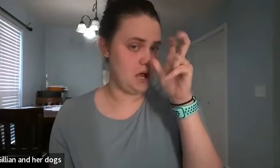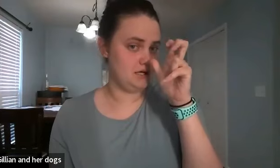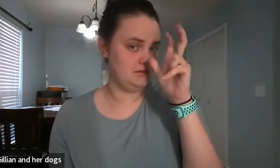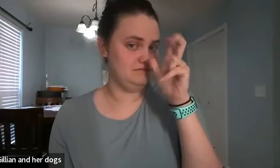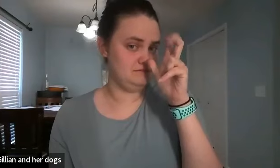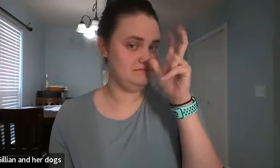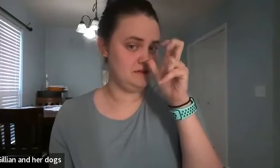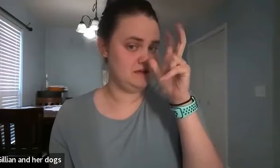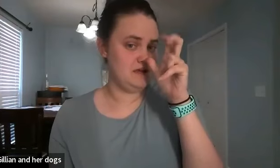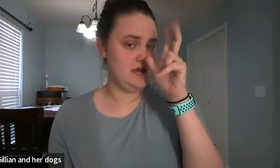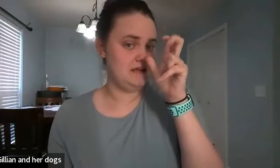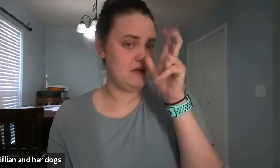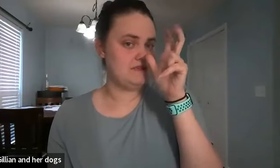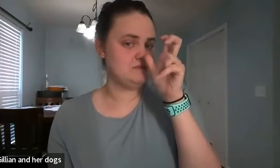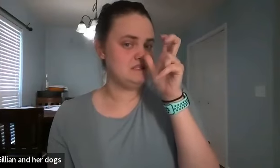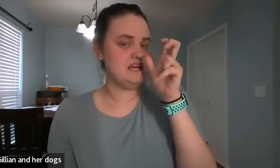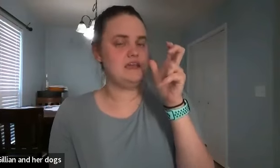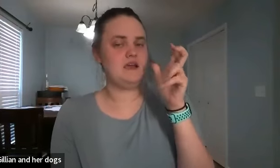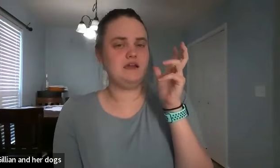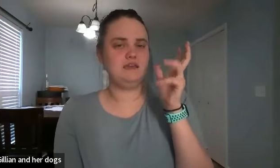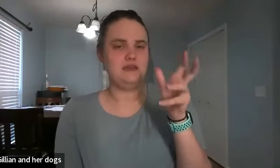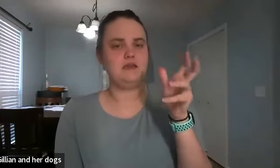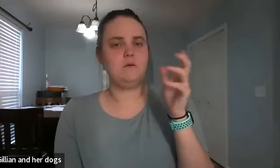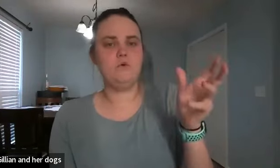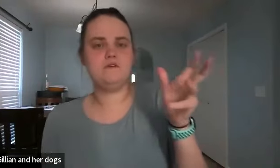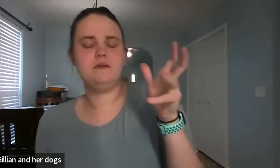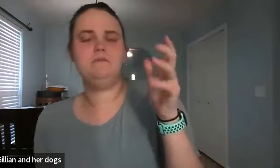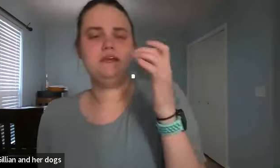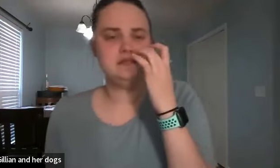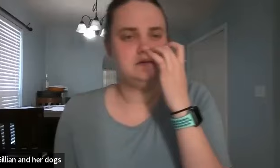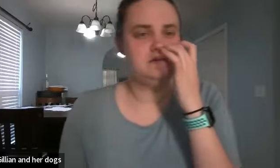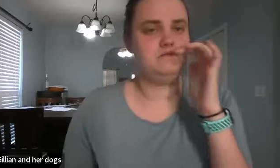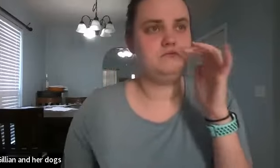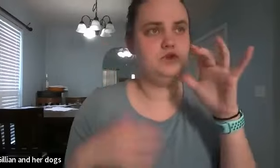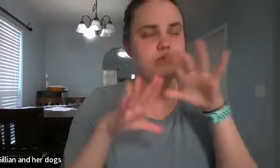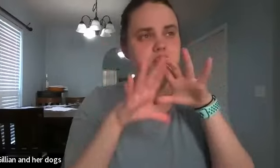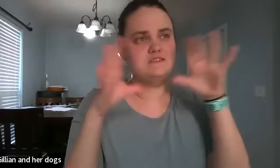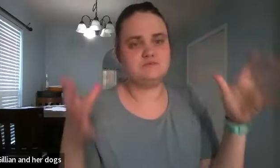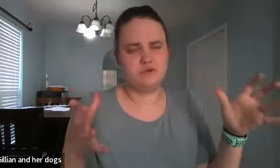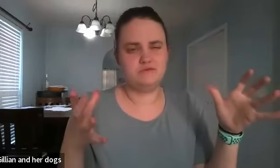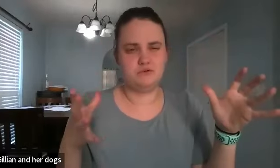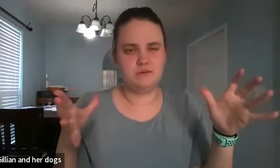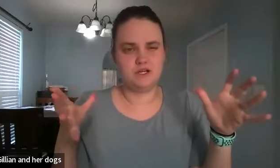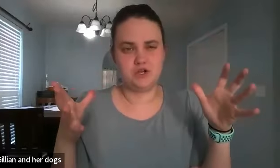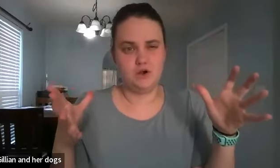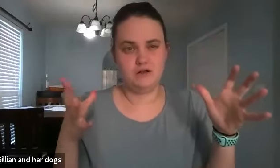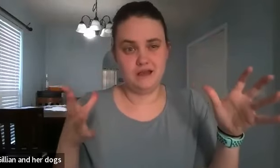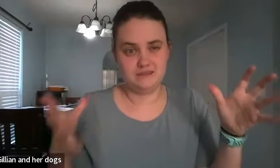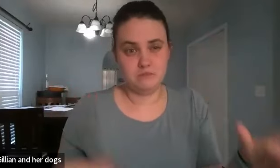Bug. Now this one's like, again, more of a basic, you can use this one for pretty much all kinds of